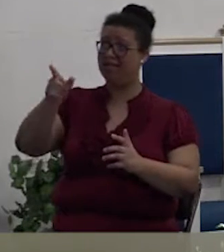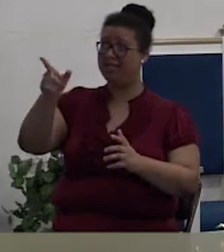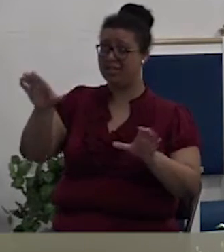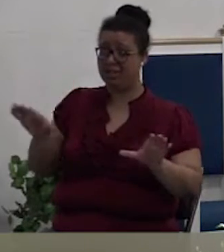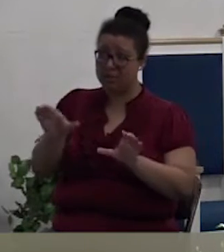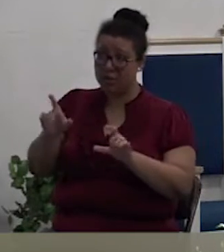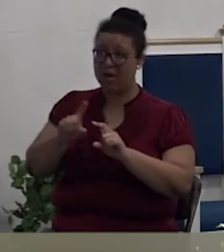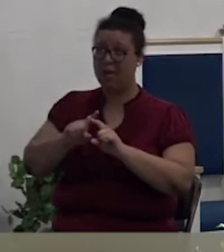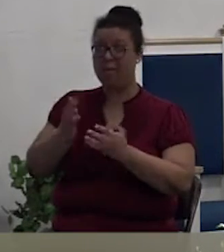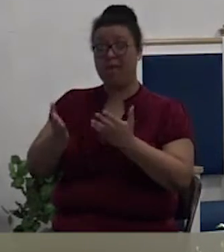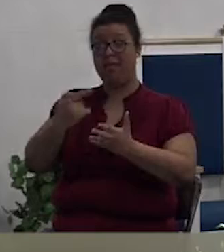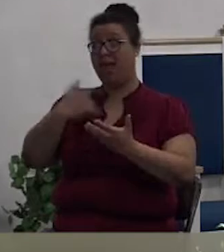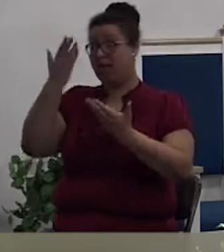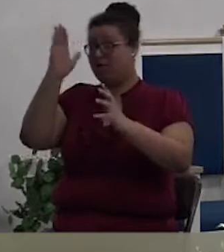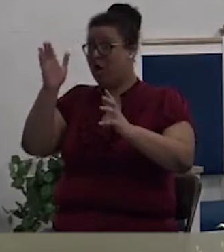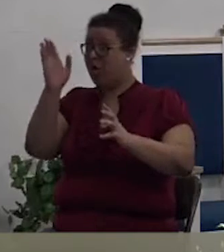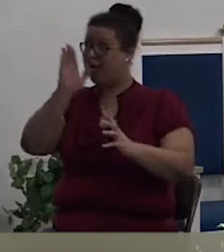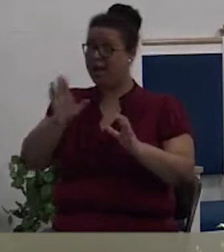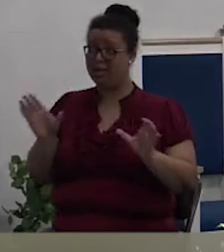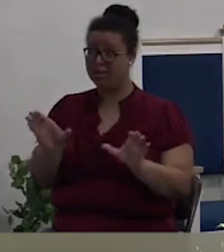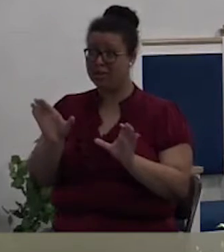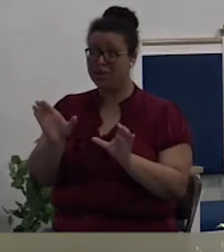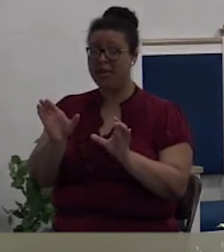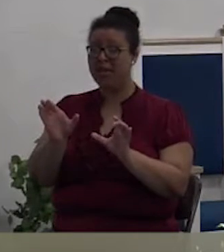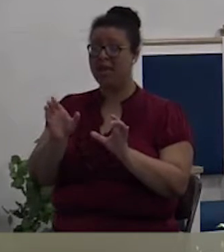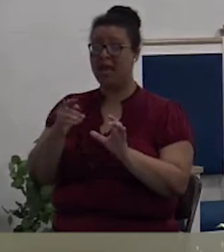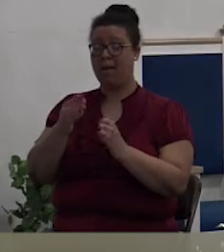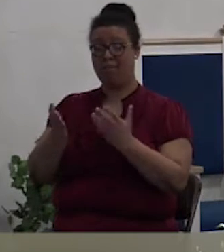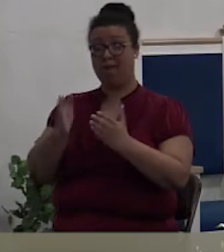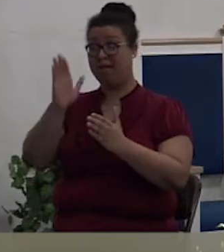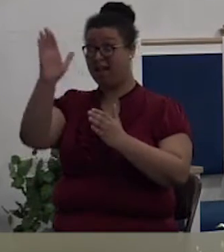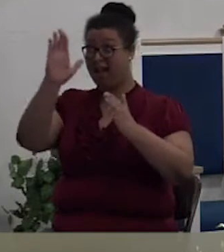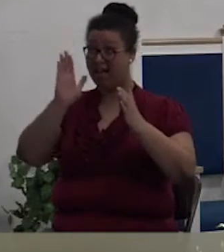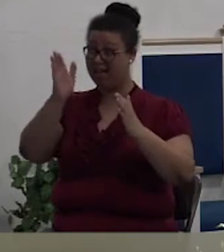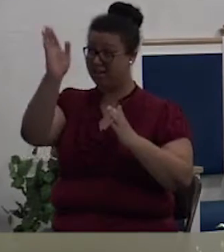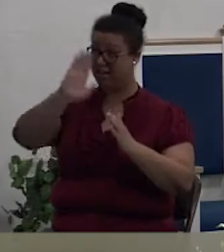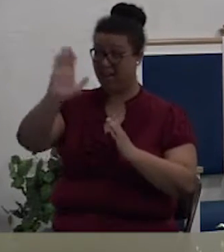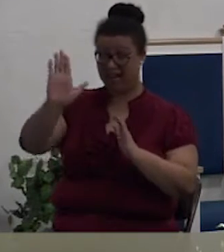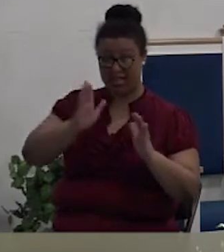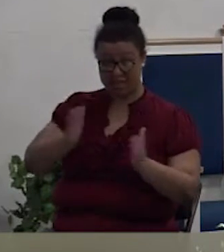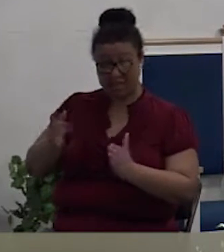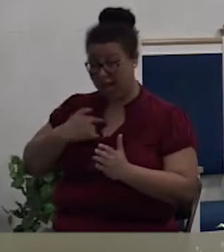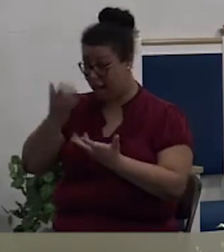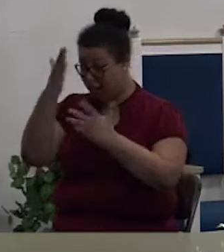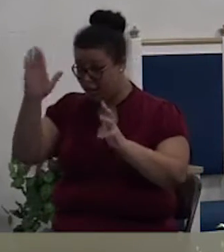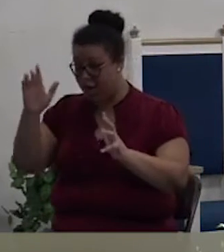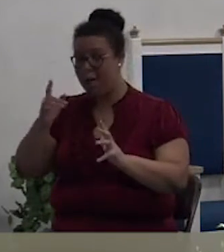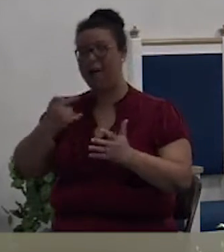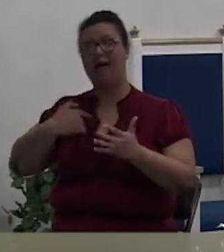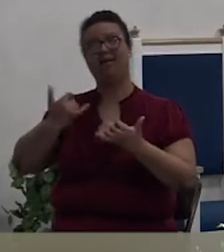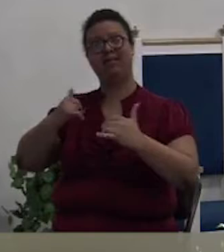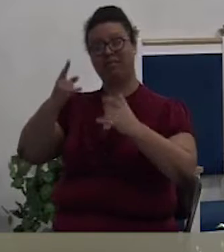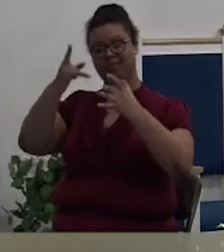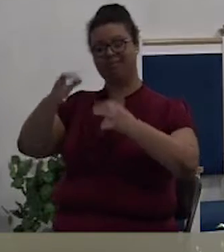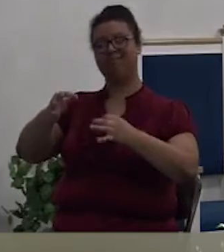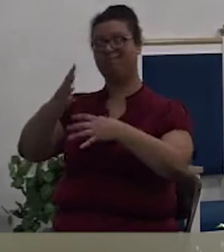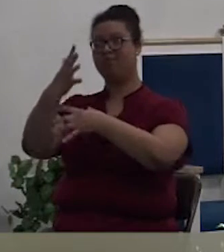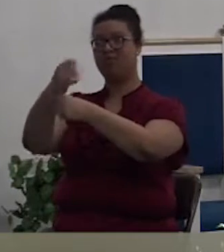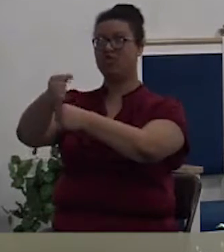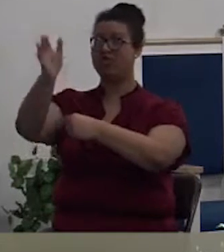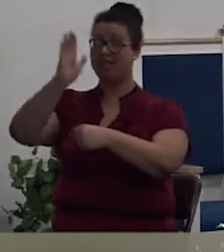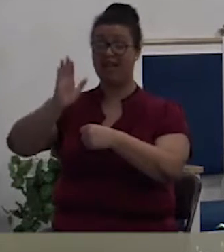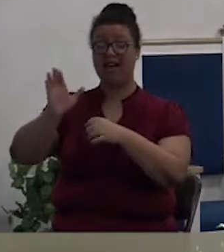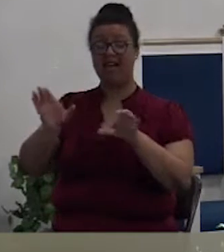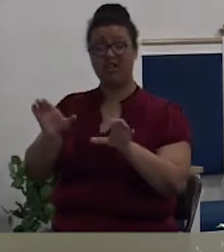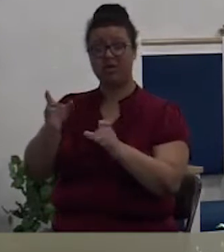see where God is coming from. I might not know the plan that God has, but I still trust that God is doing right